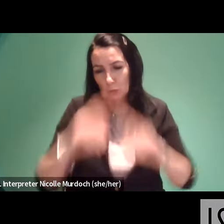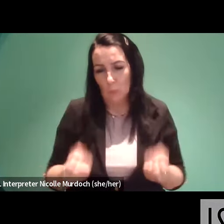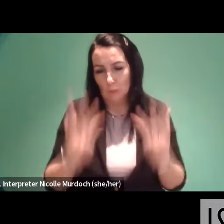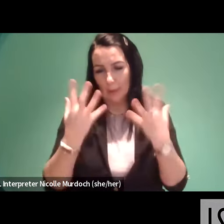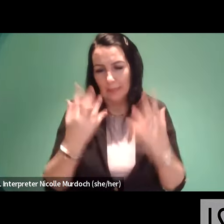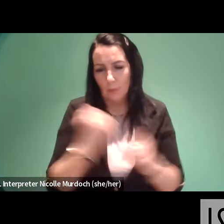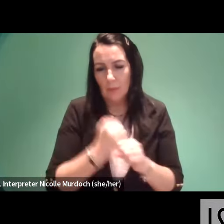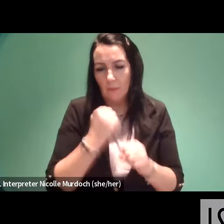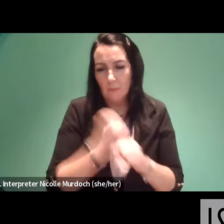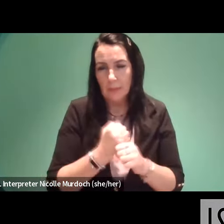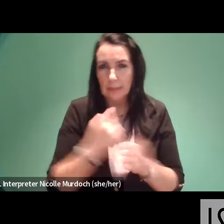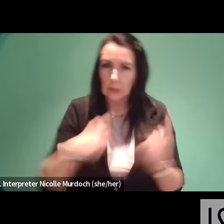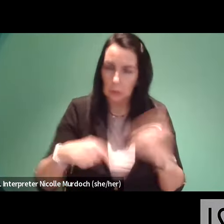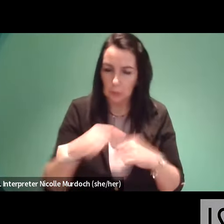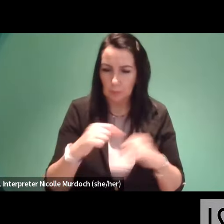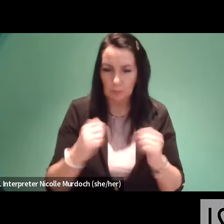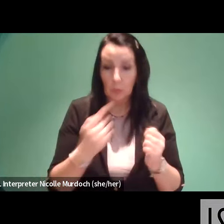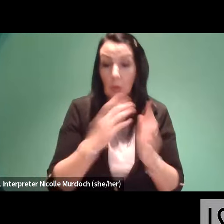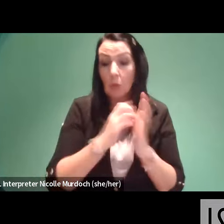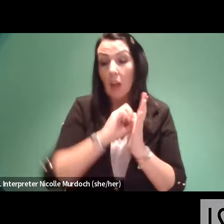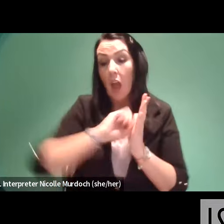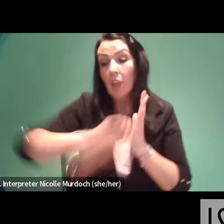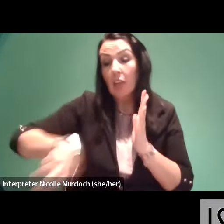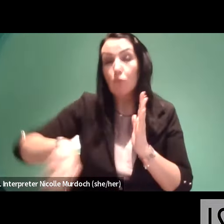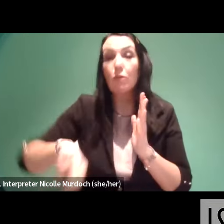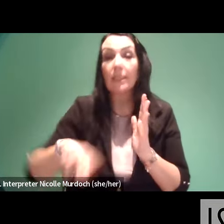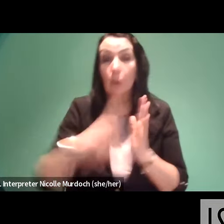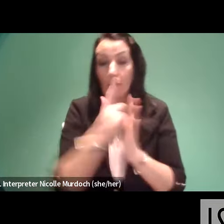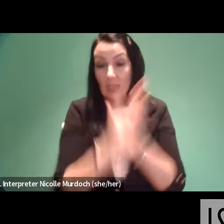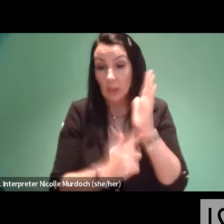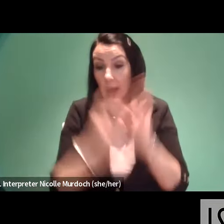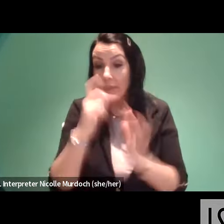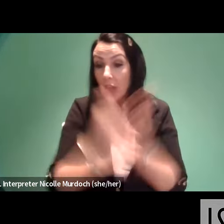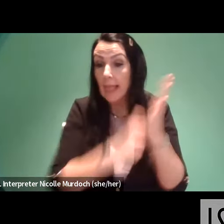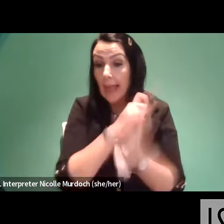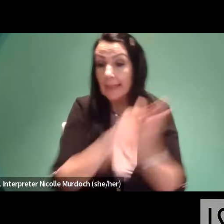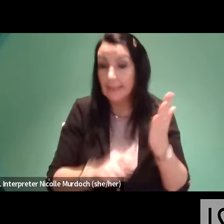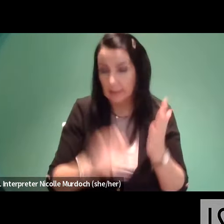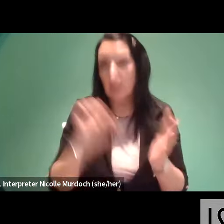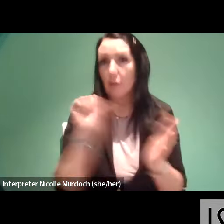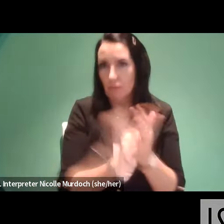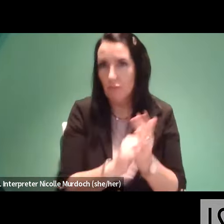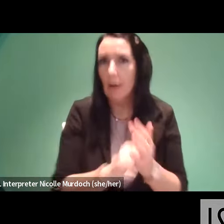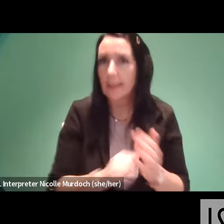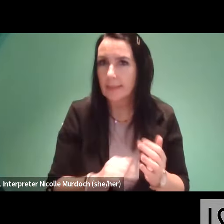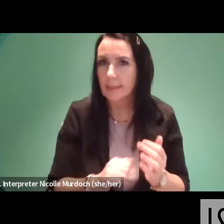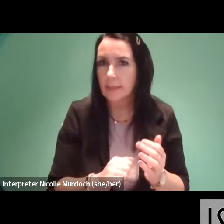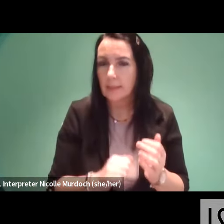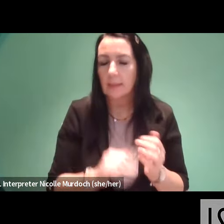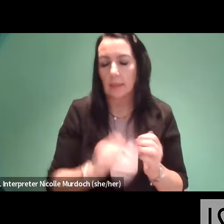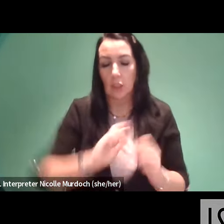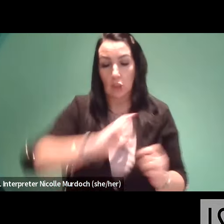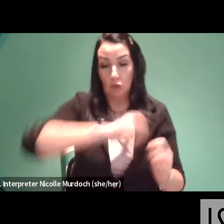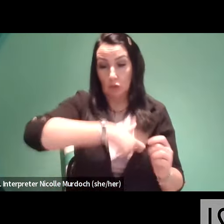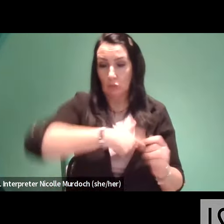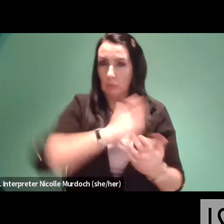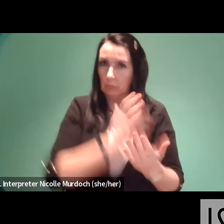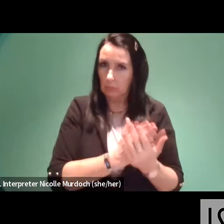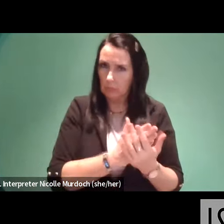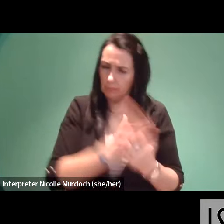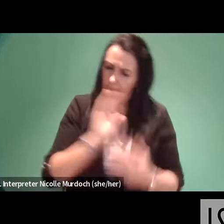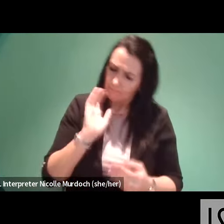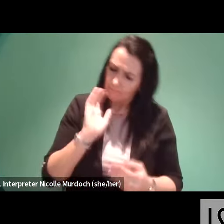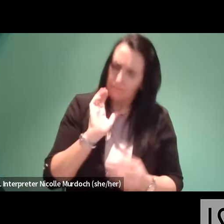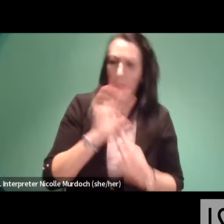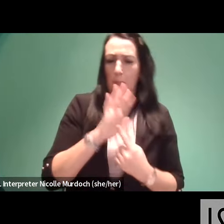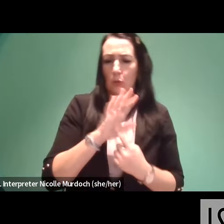We said we would get rid of that legislation if we were elected. It's sort of definitely the right thing to do. The trade unions are absolutely instrumental to